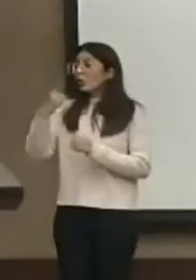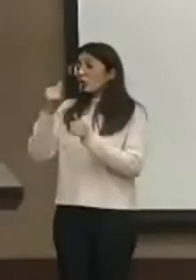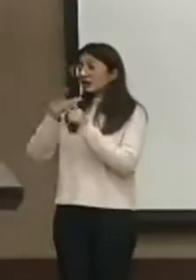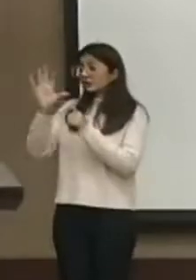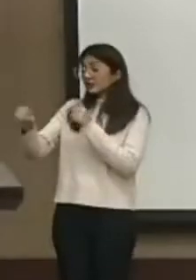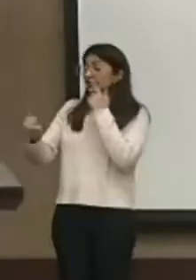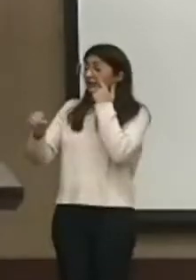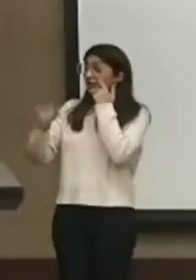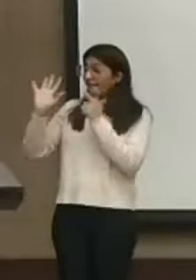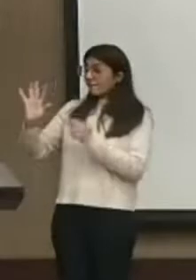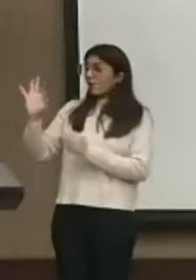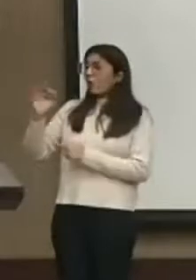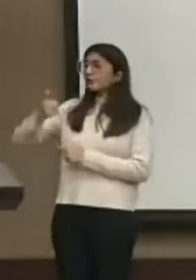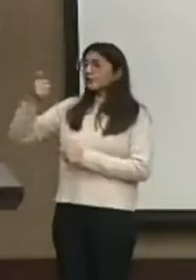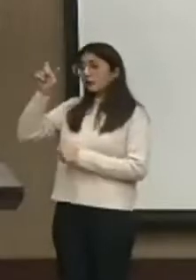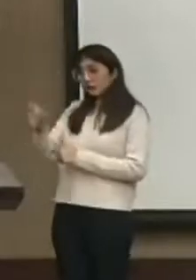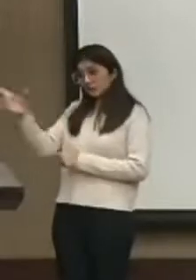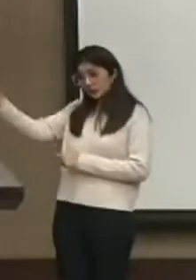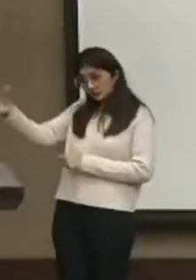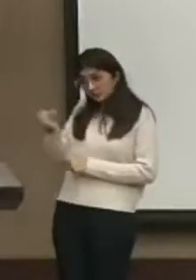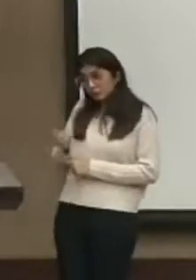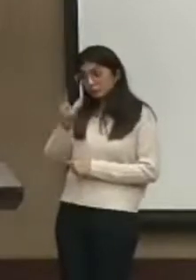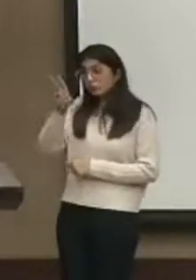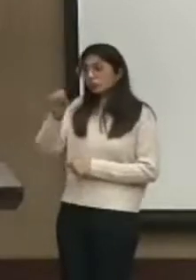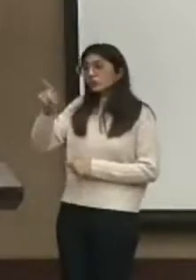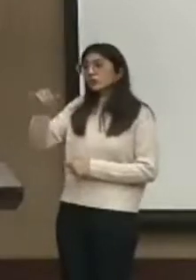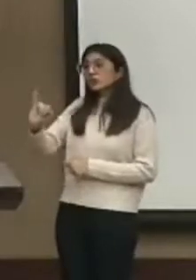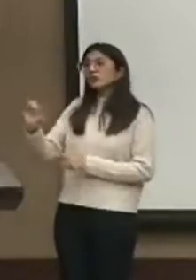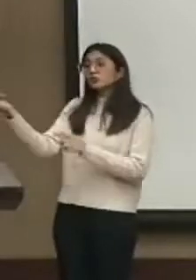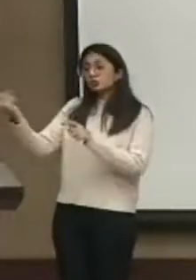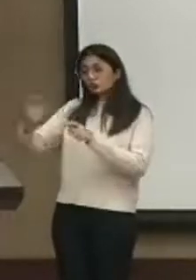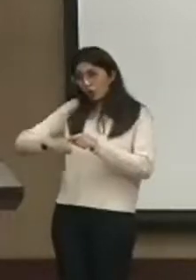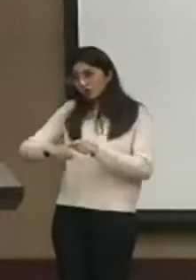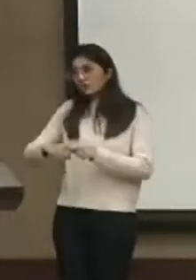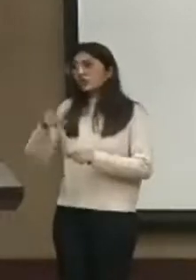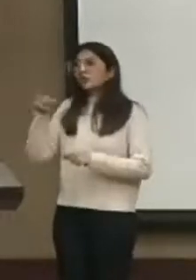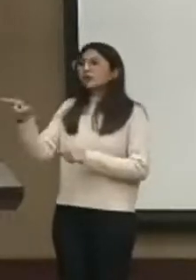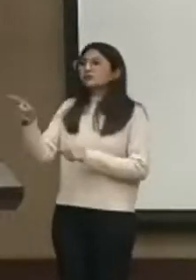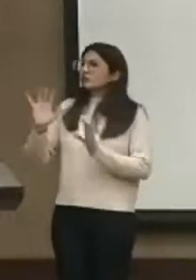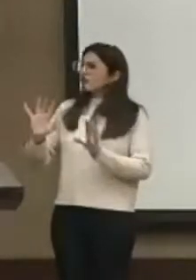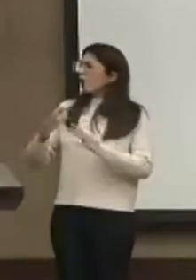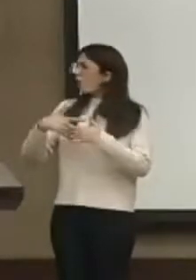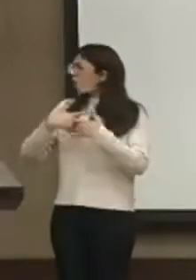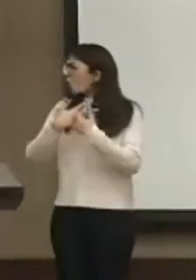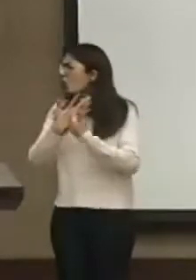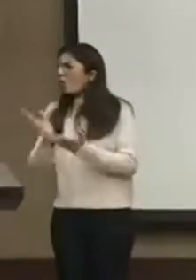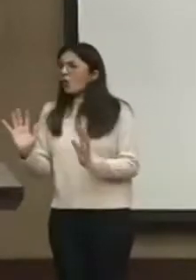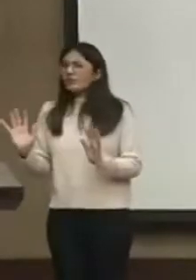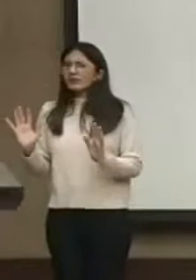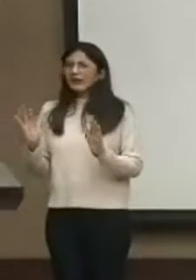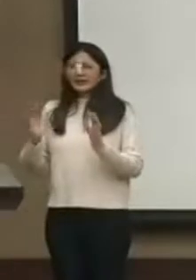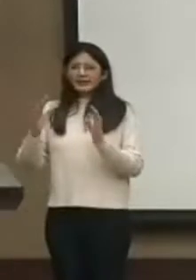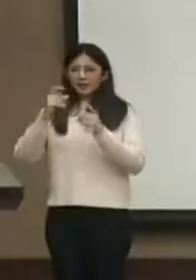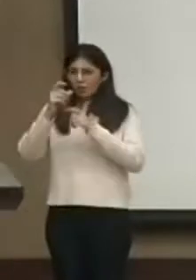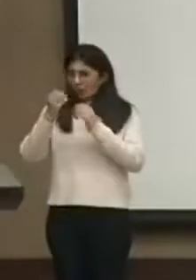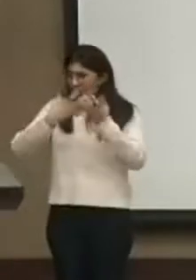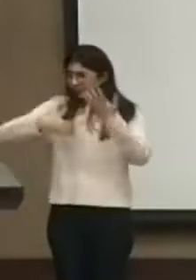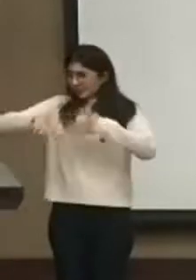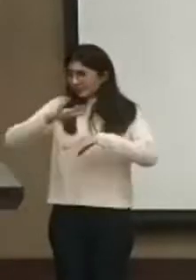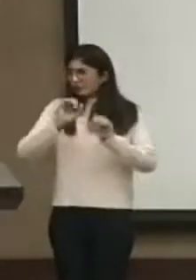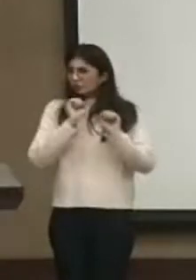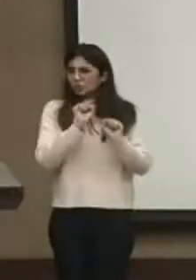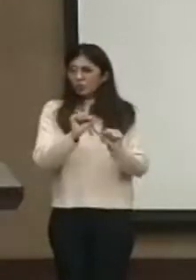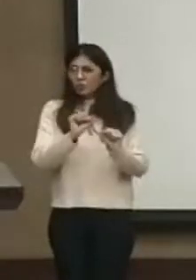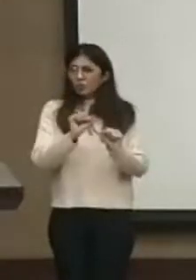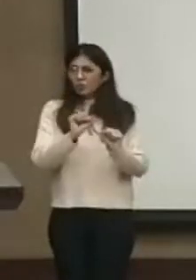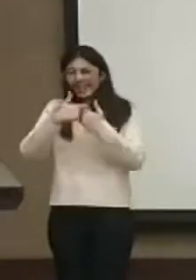us in 2016. And we sort of had an hub and spoke model where every part of the organization